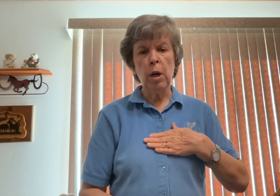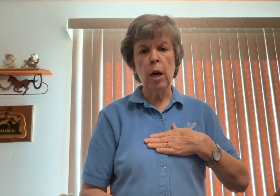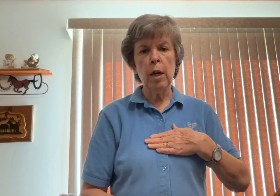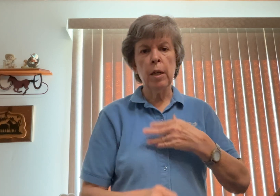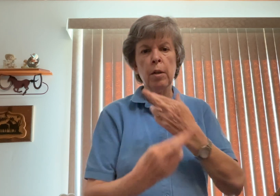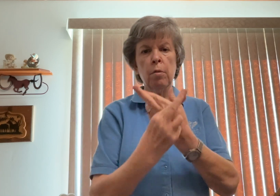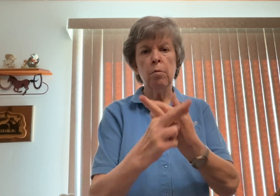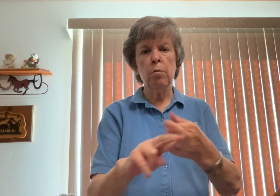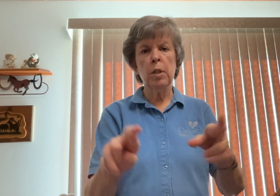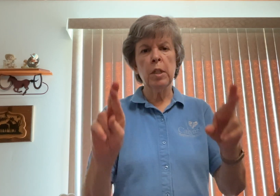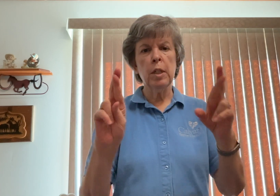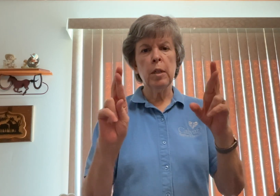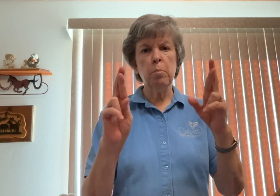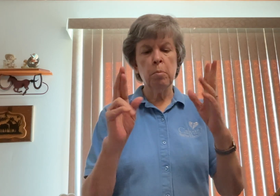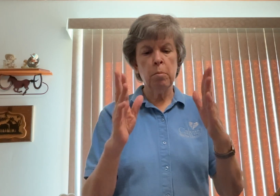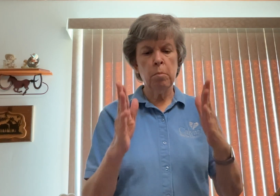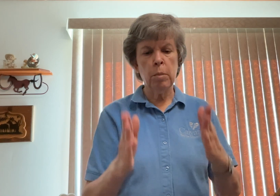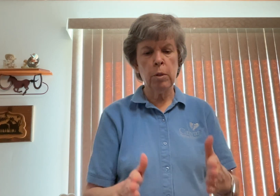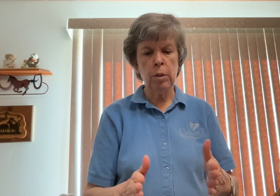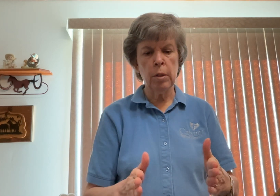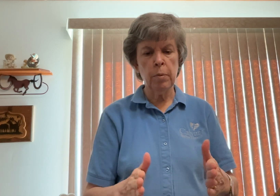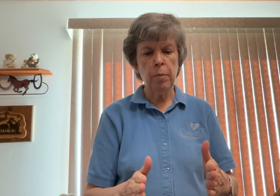my redeem person,